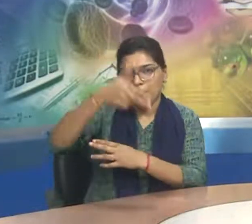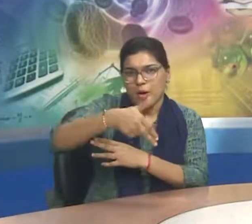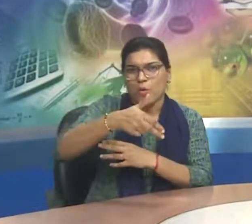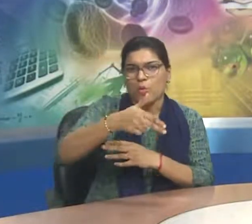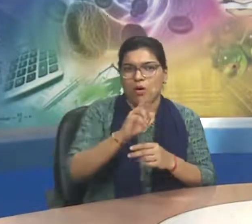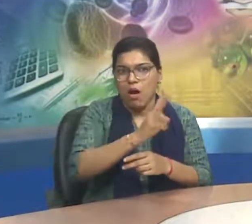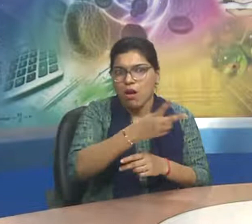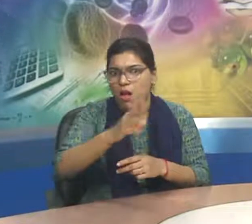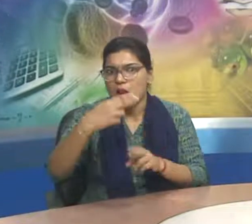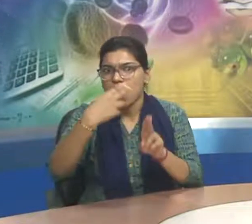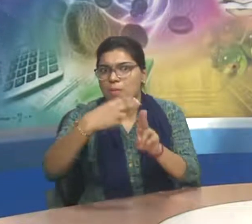As you know that